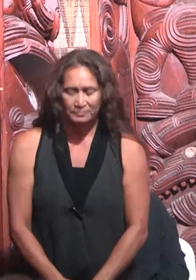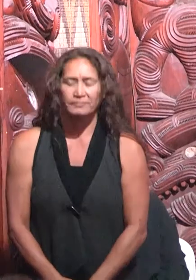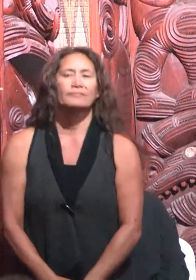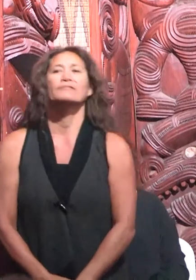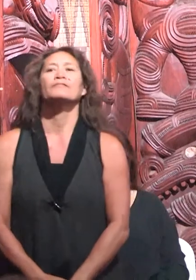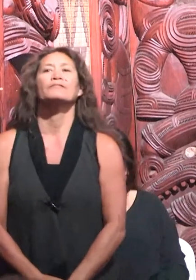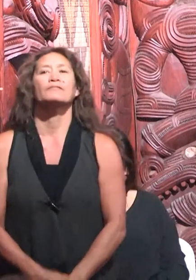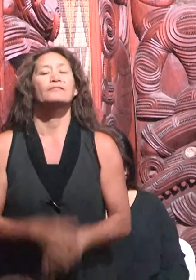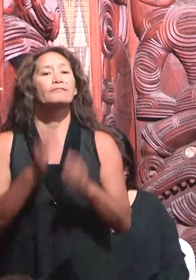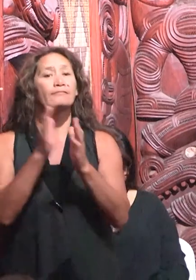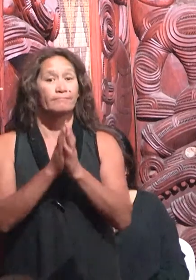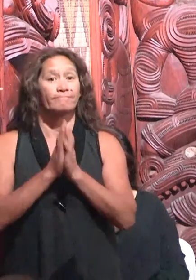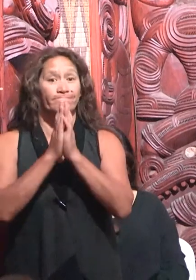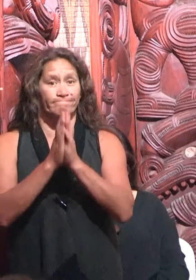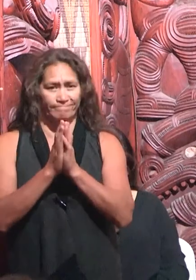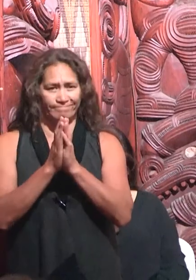Kia inoi tātou,